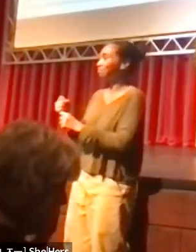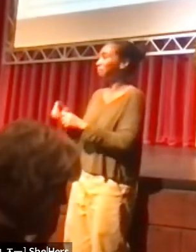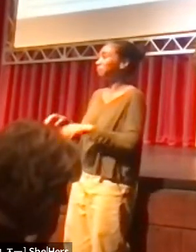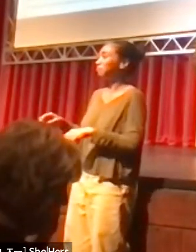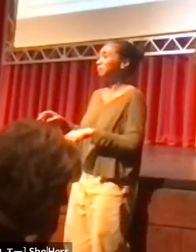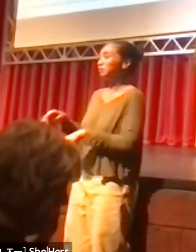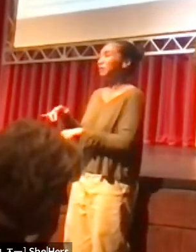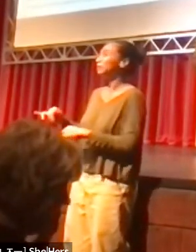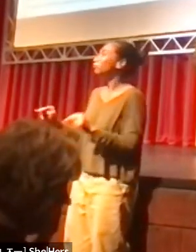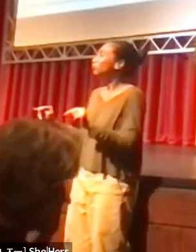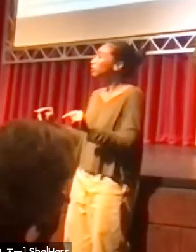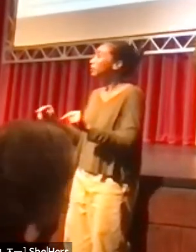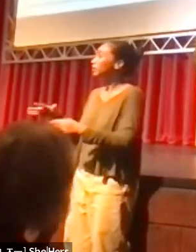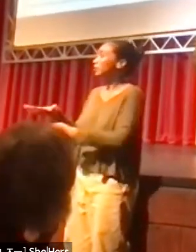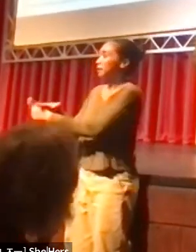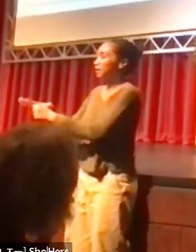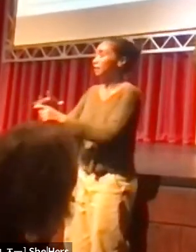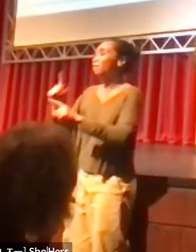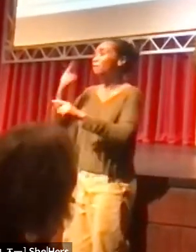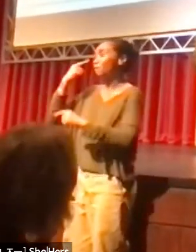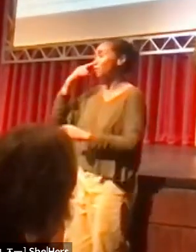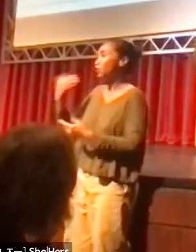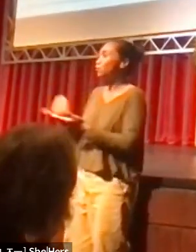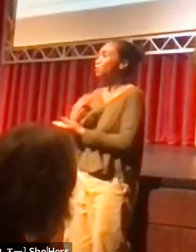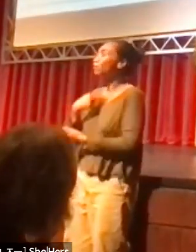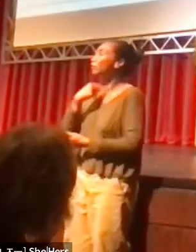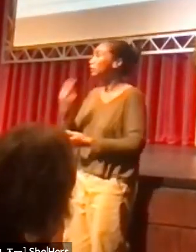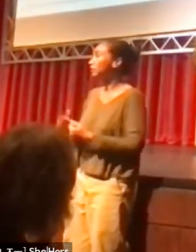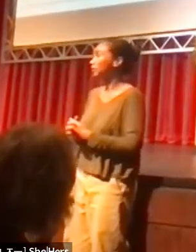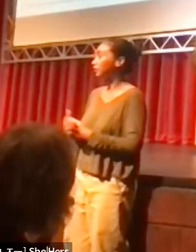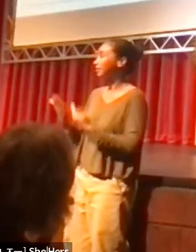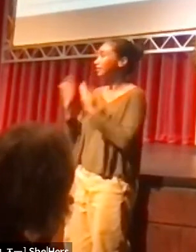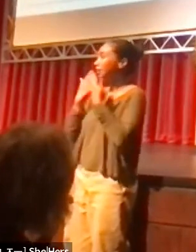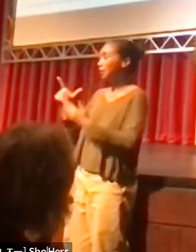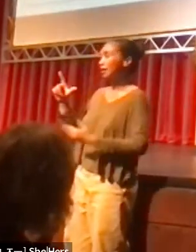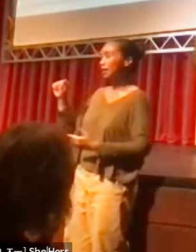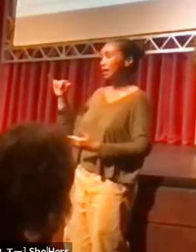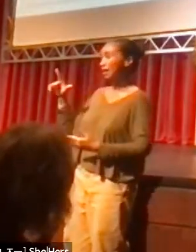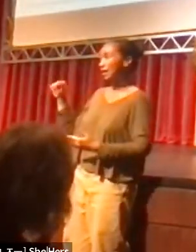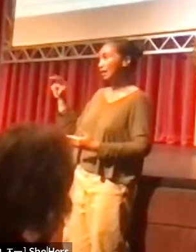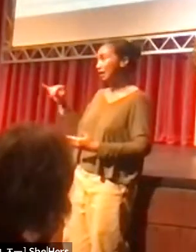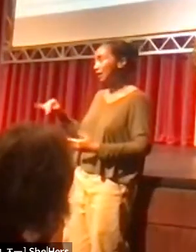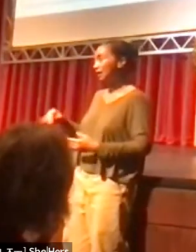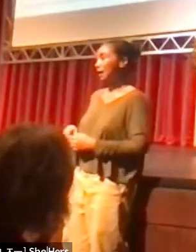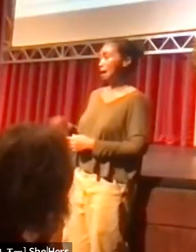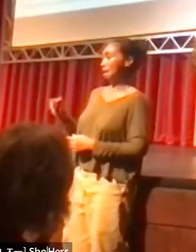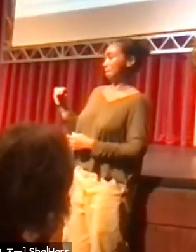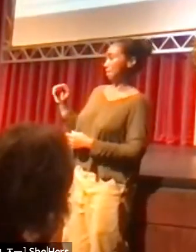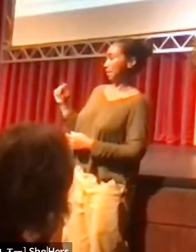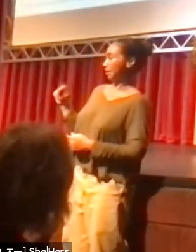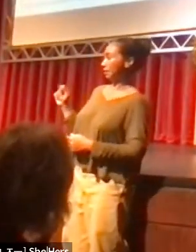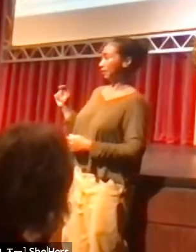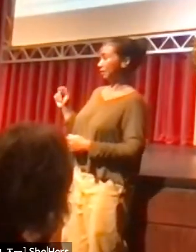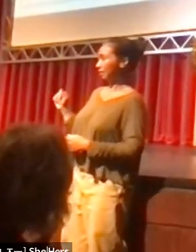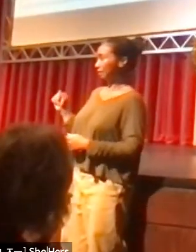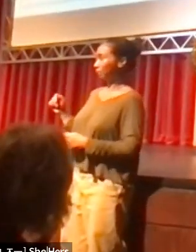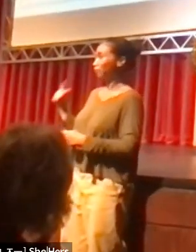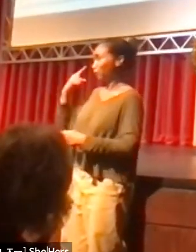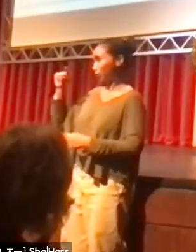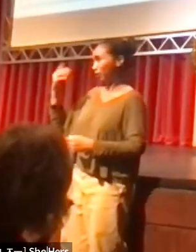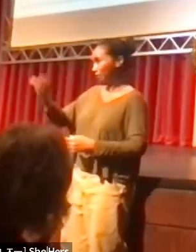seldom heard voices. Thank you to Haile, Leilani, Ngā kata whānau for inviting